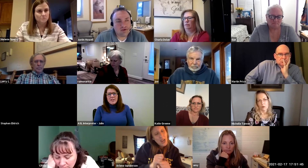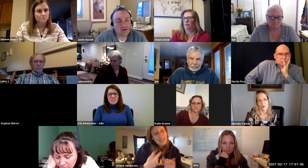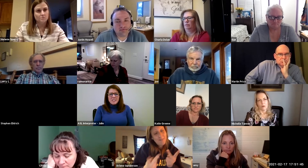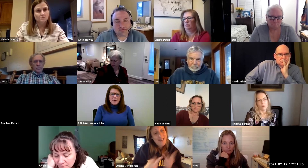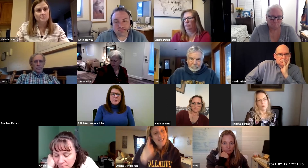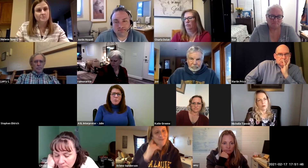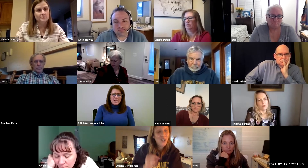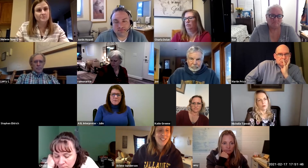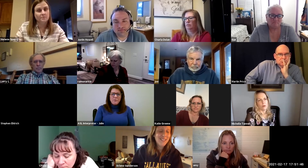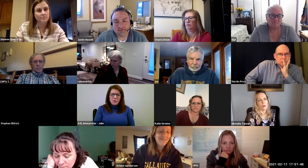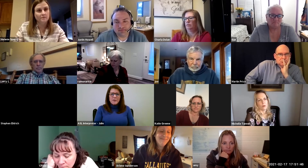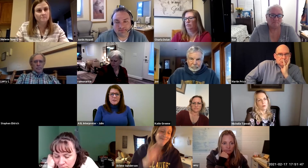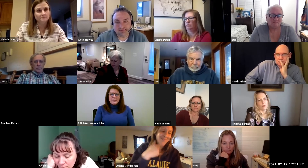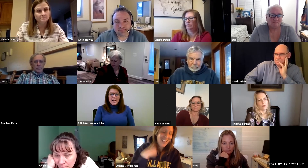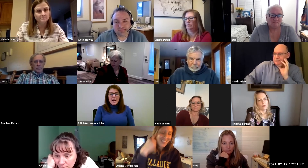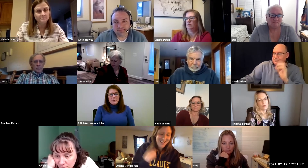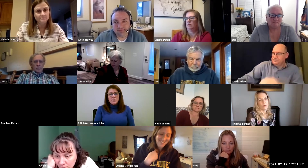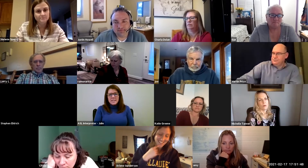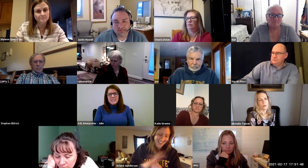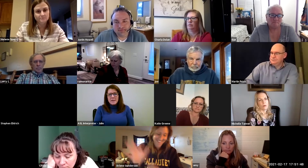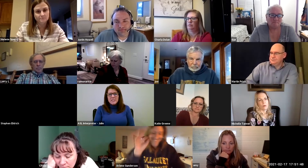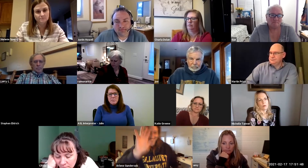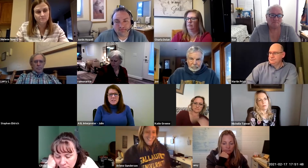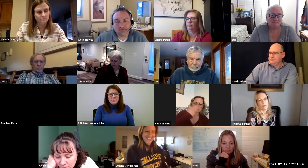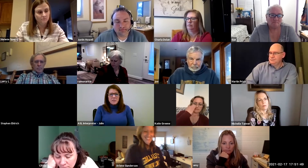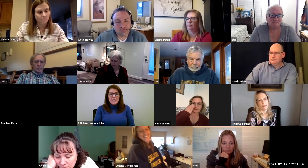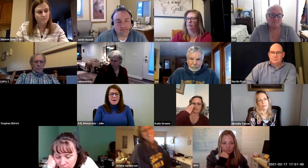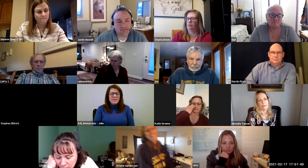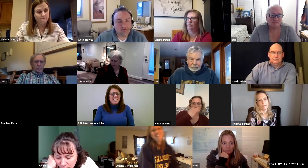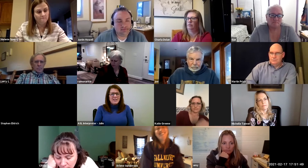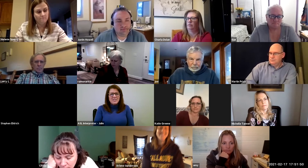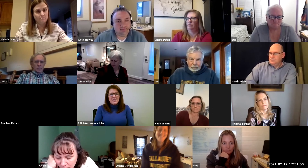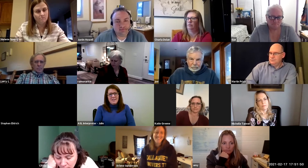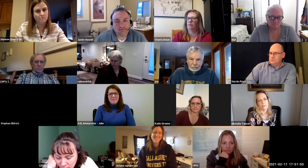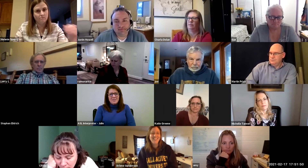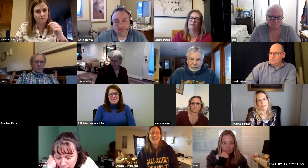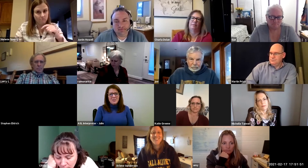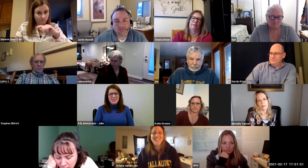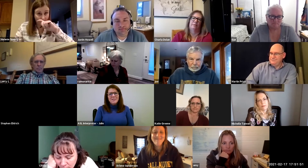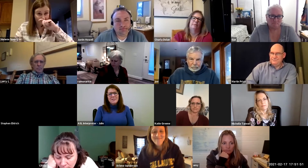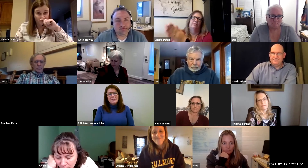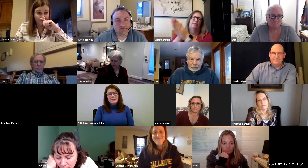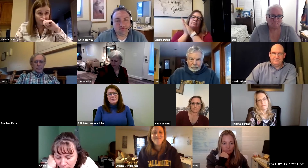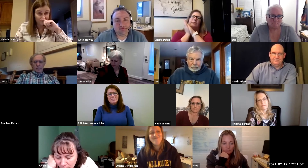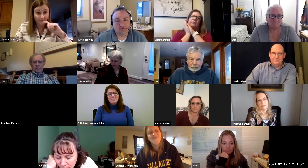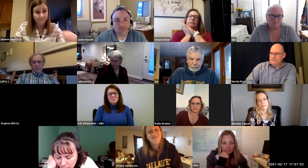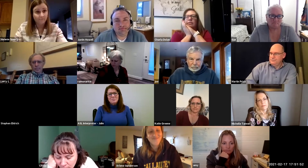We can't just sit around and wait for it to happen. We need to make the space for it to happen. I think I've said enough at this point.